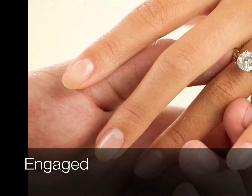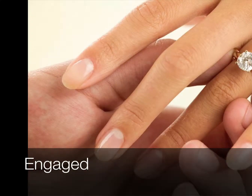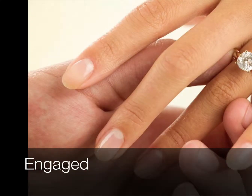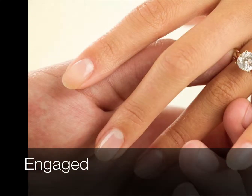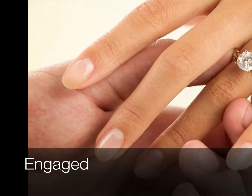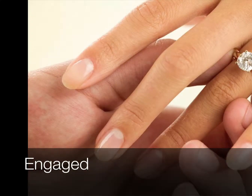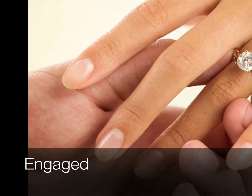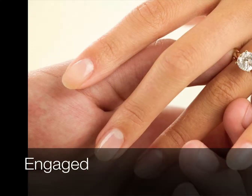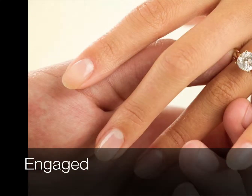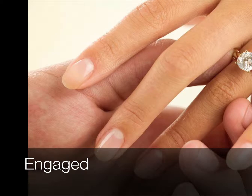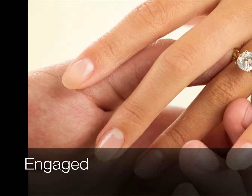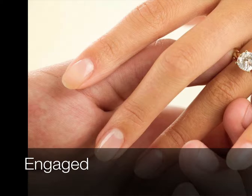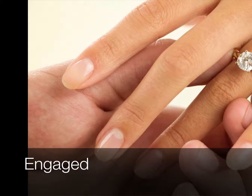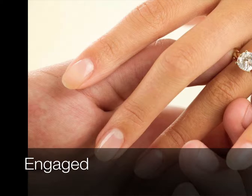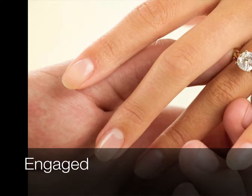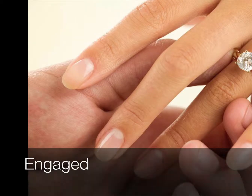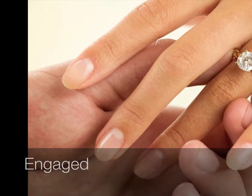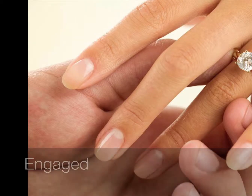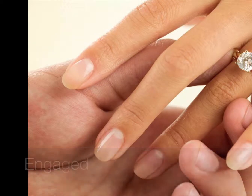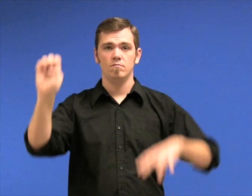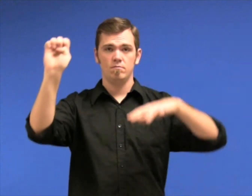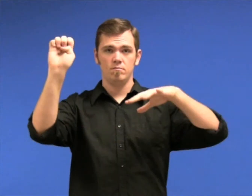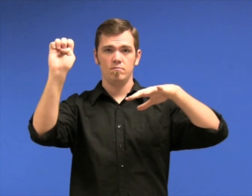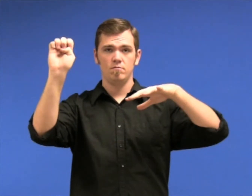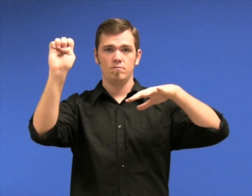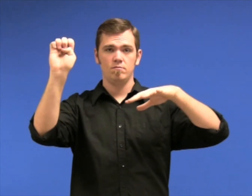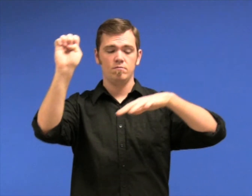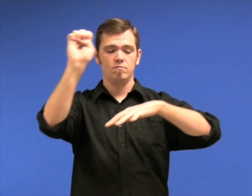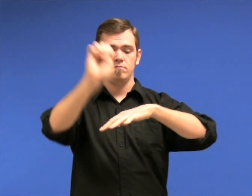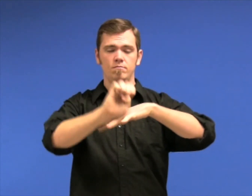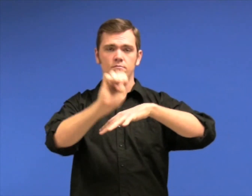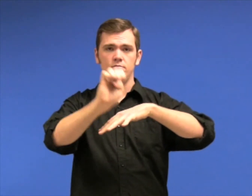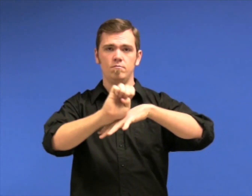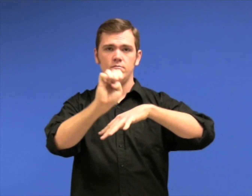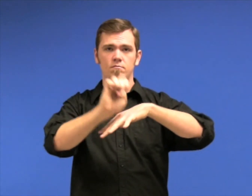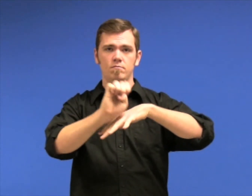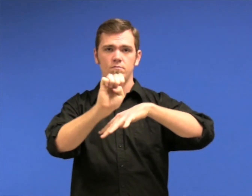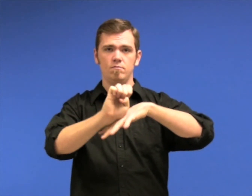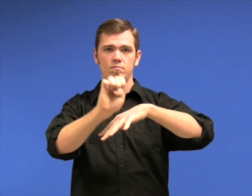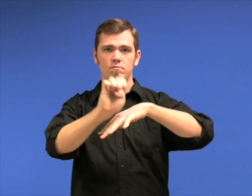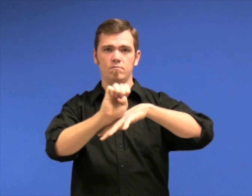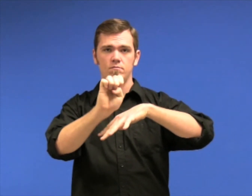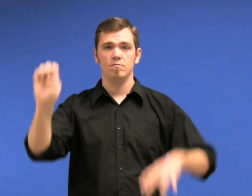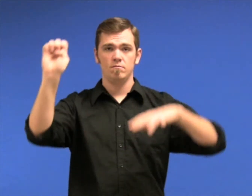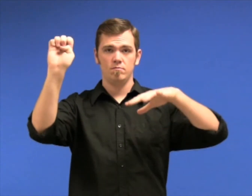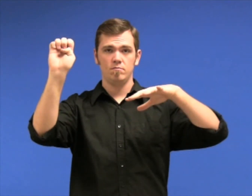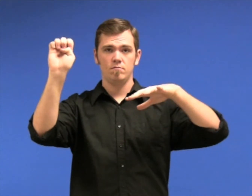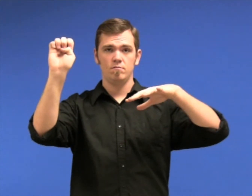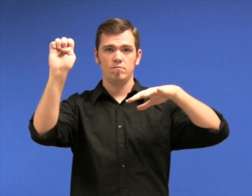All right, engaged is an E hand on your ring finger, so